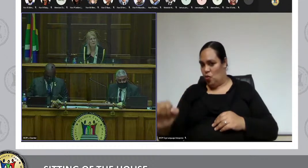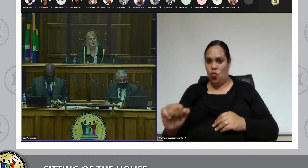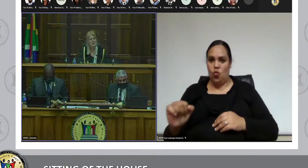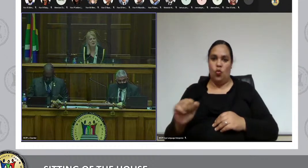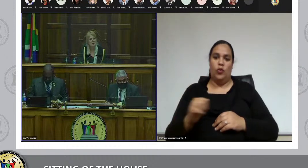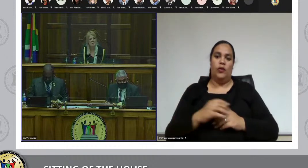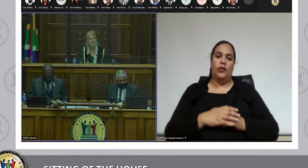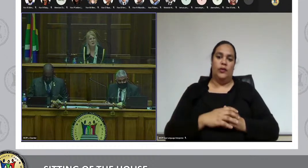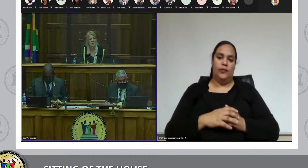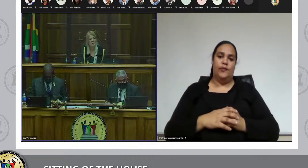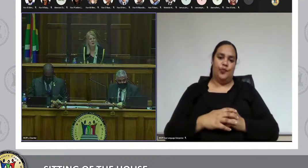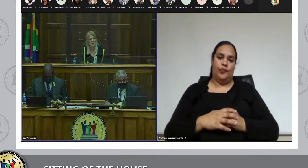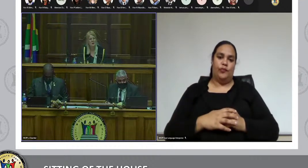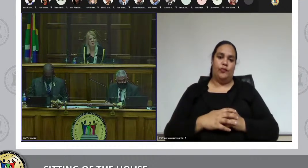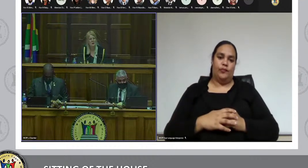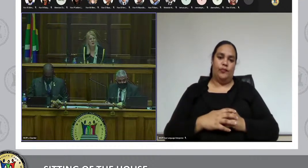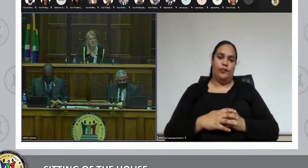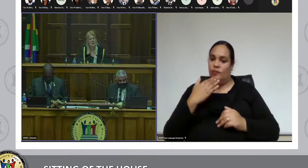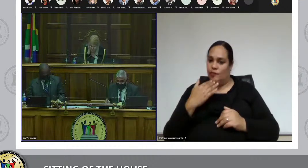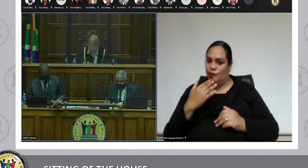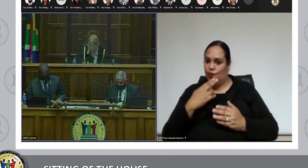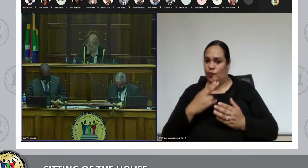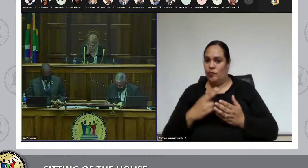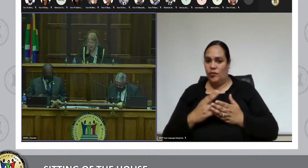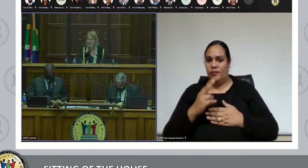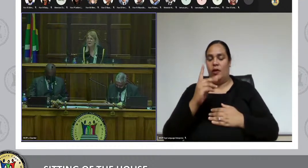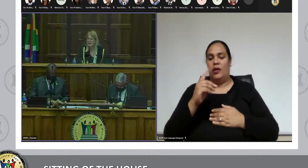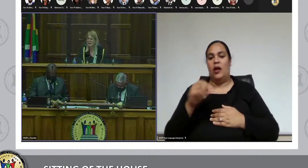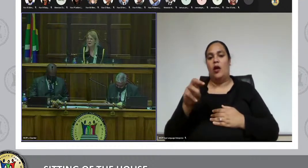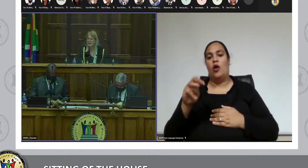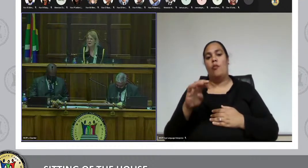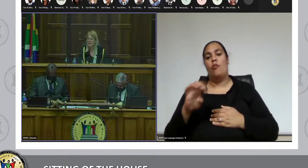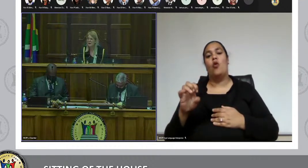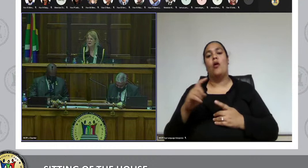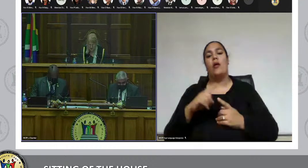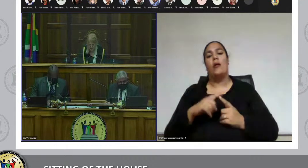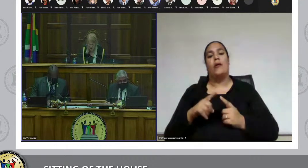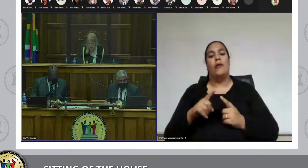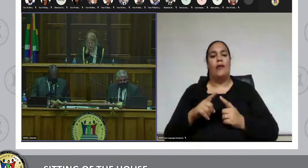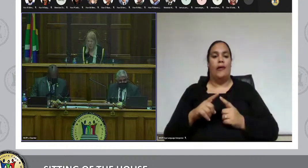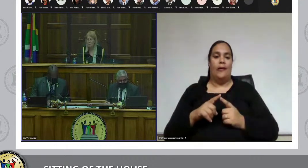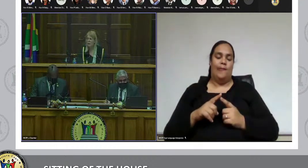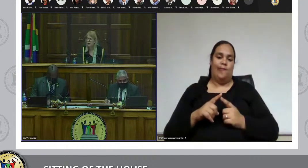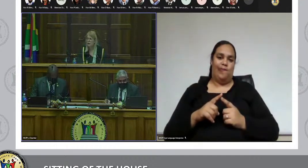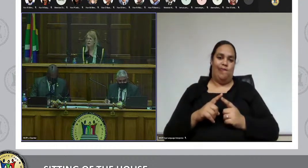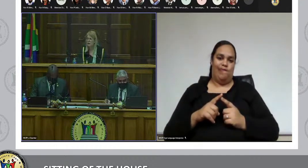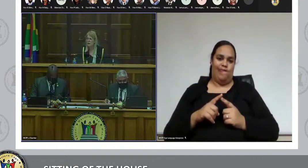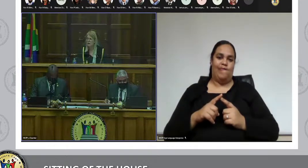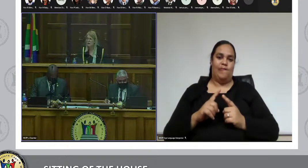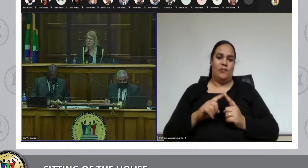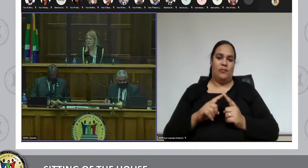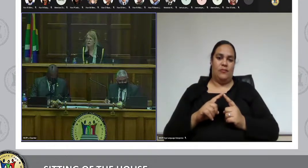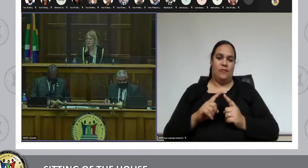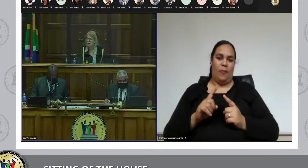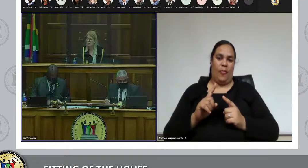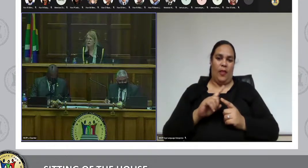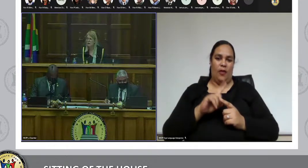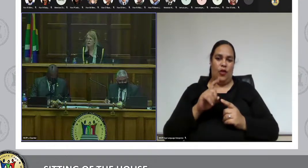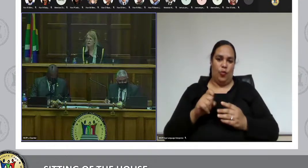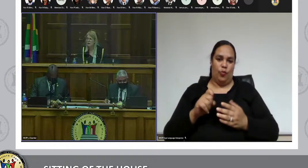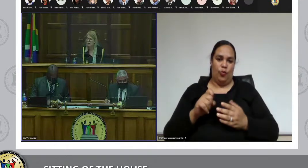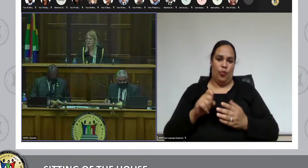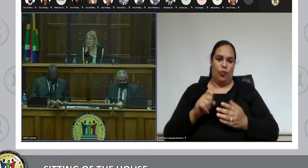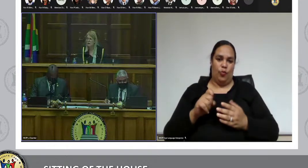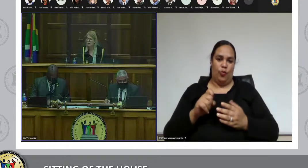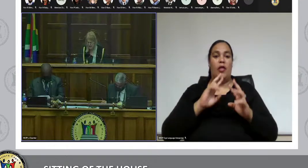you very much. No. Thank you, Honourable Dugmore. I think the ayes have it. The question is approved.